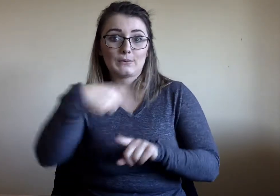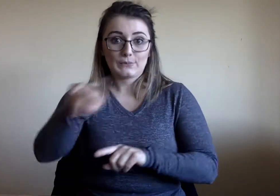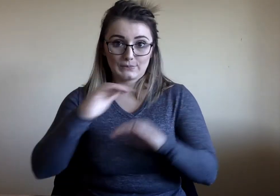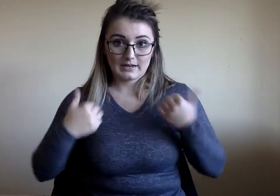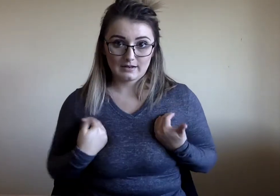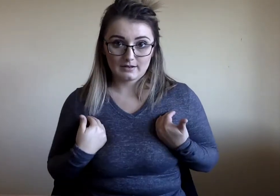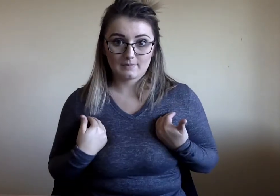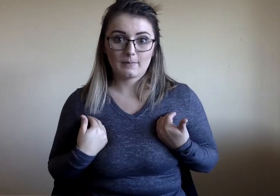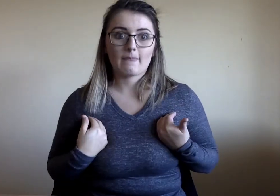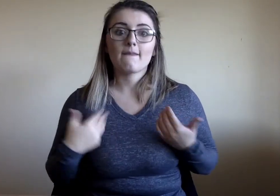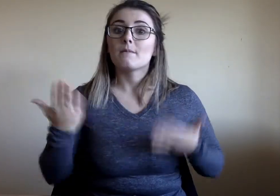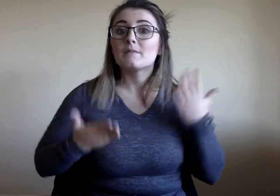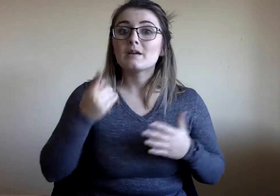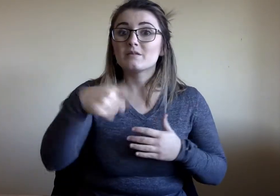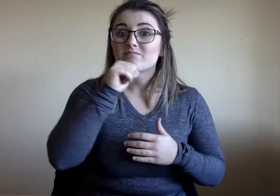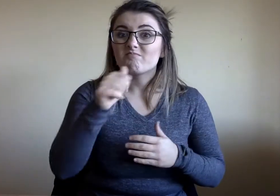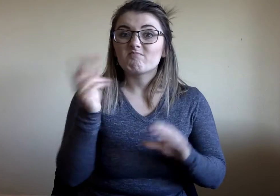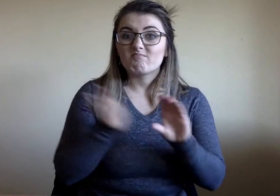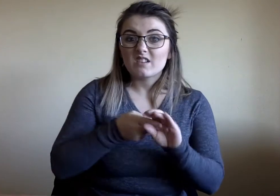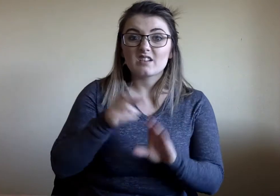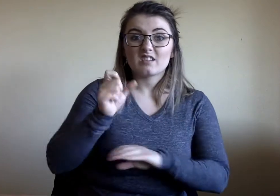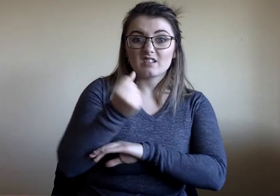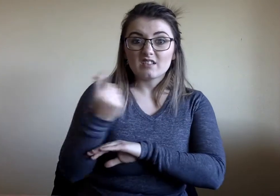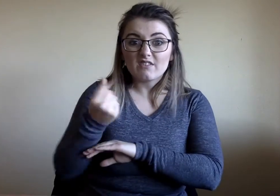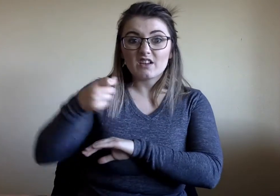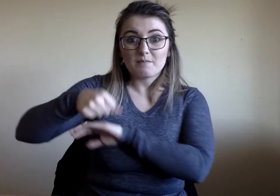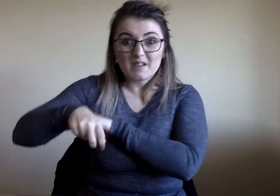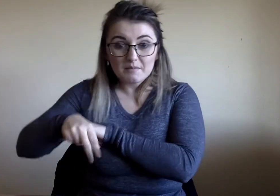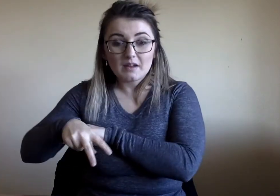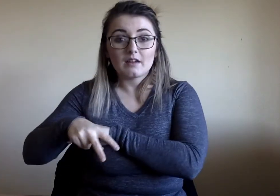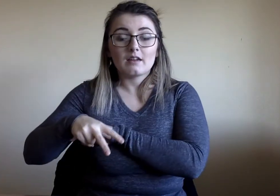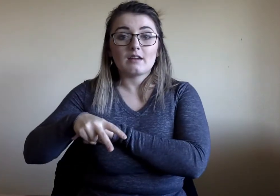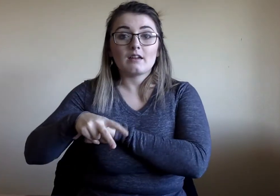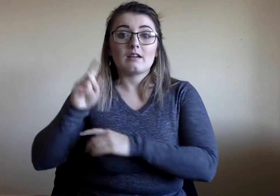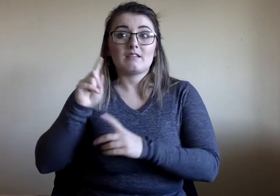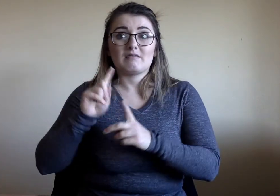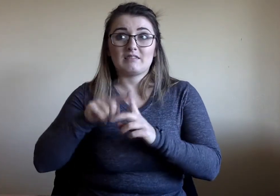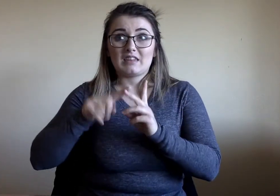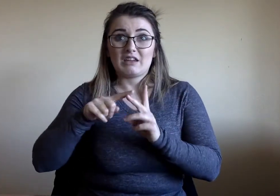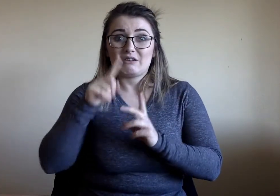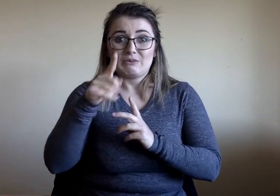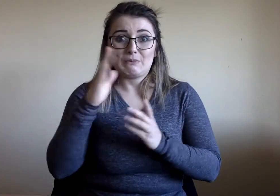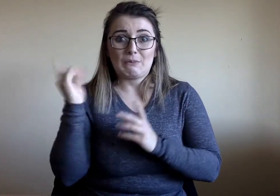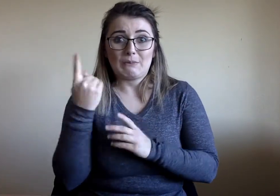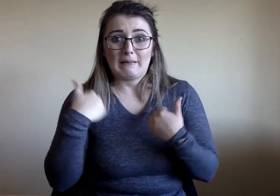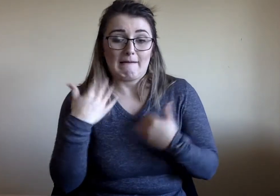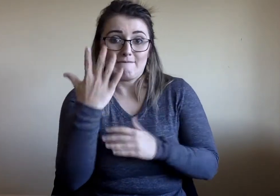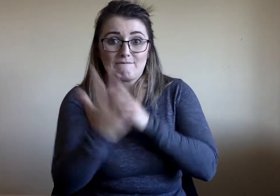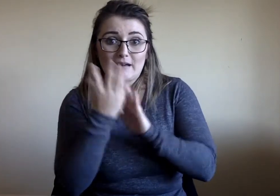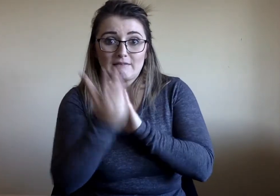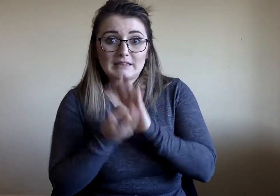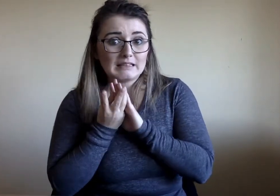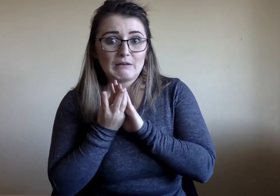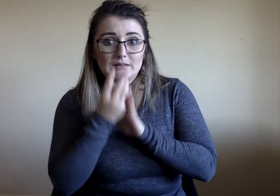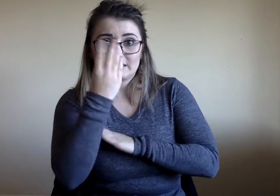Maybe I didn't get to bed until 11 p.m. or 12 a.m. I'm going to have maybe 5-6 hours of sleep, and that's not going to be good for the